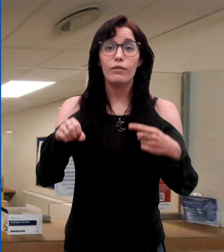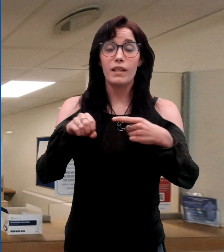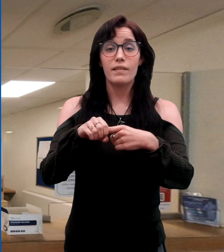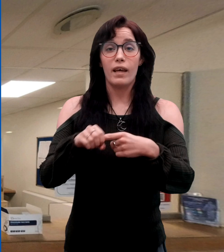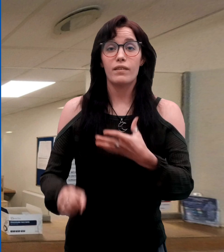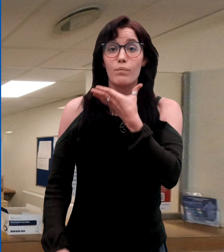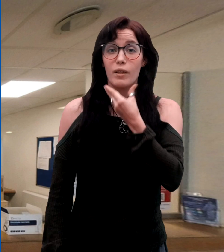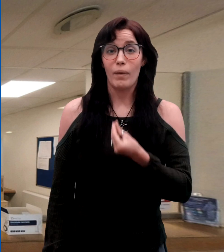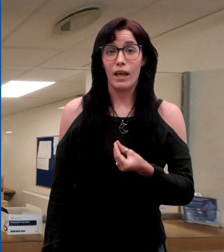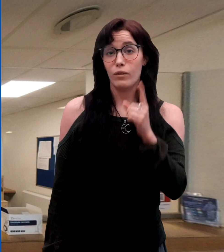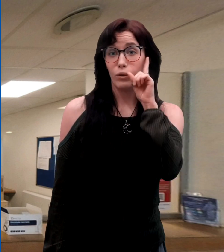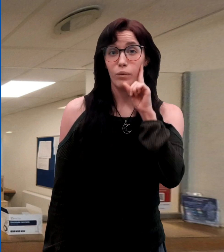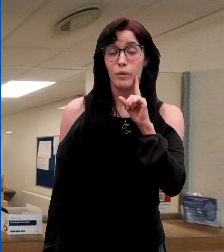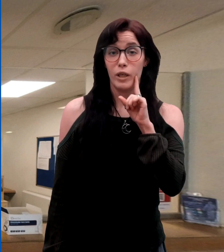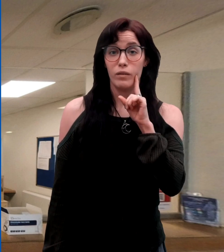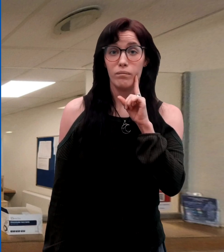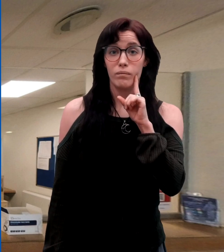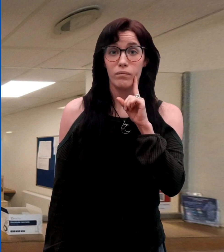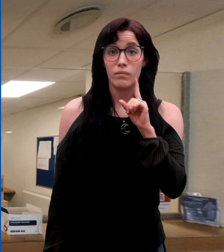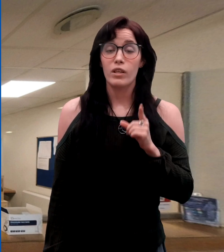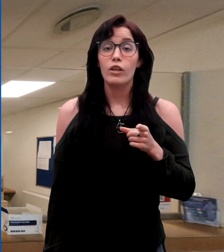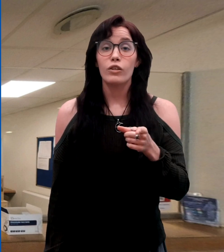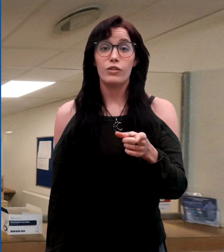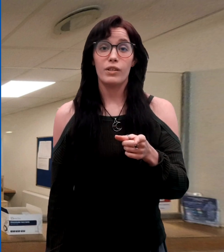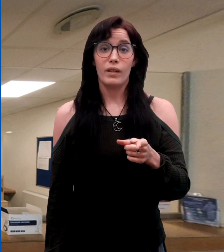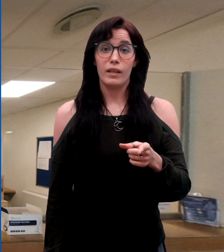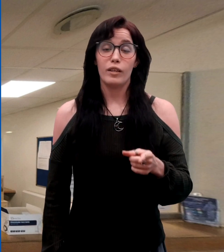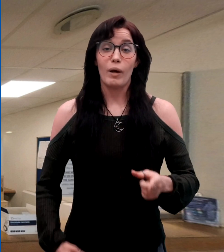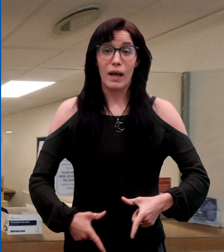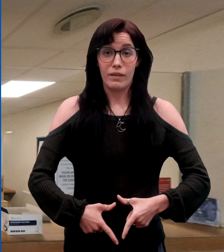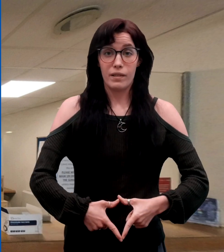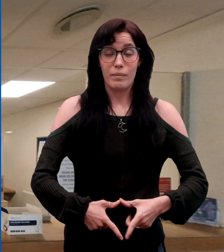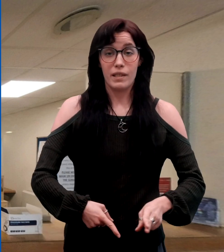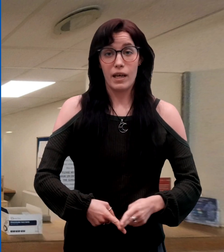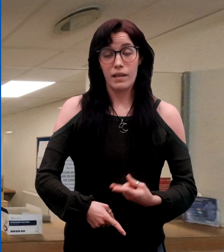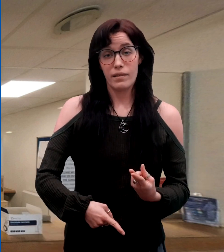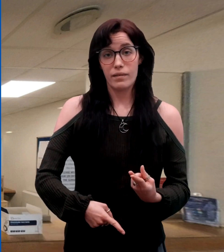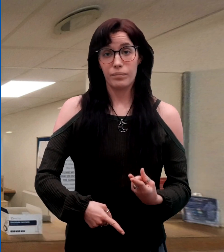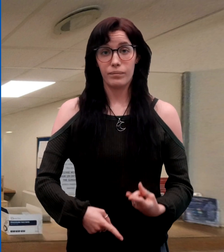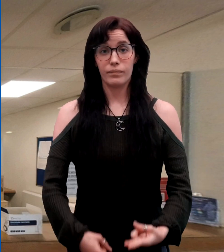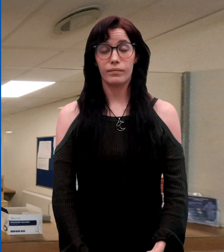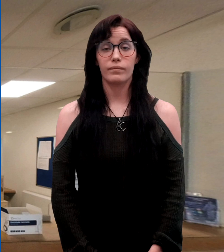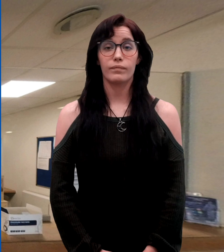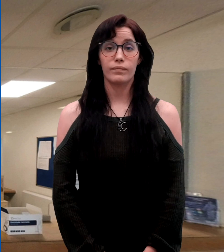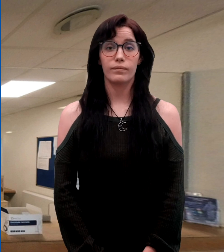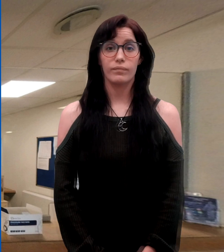If you have had sex with a man or a woman, you should think about having a smear test.